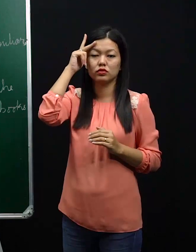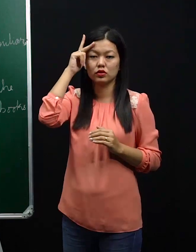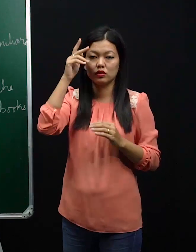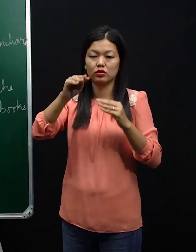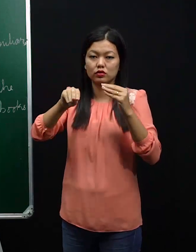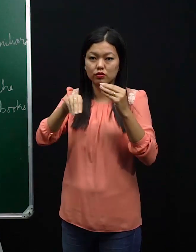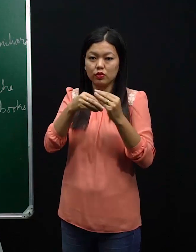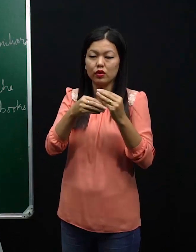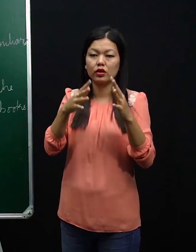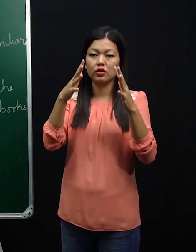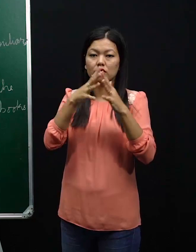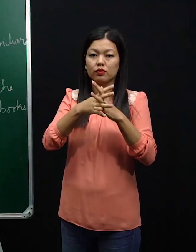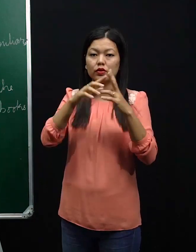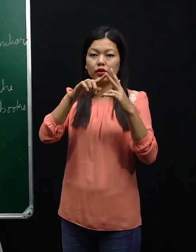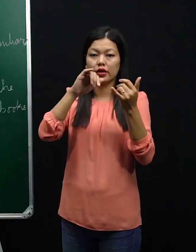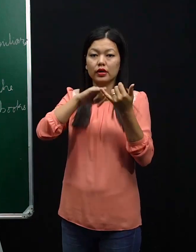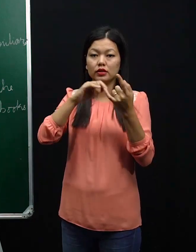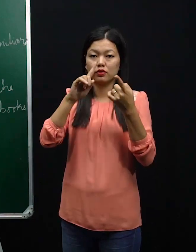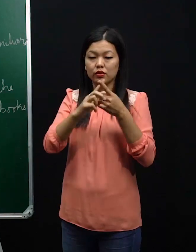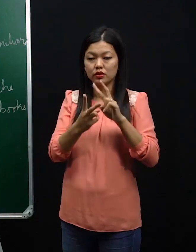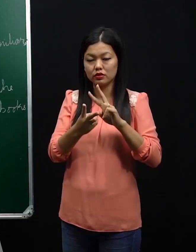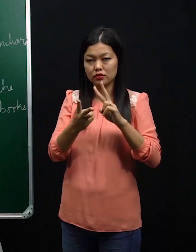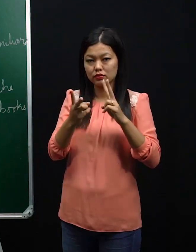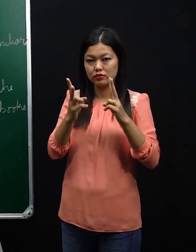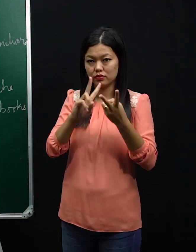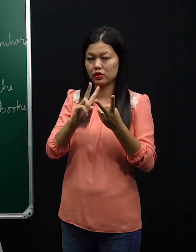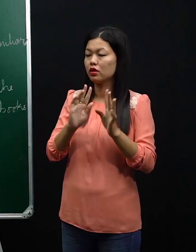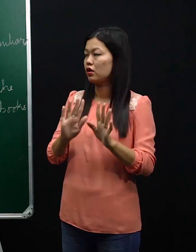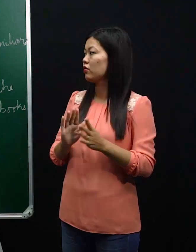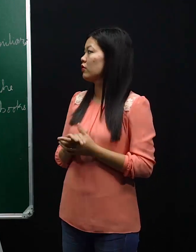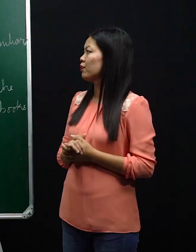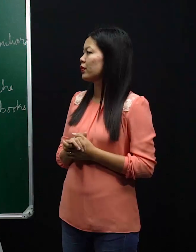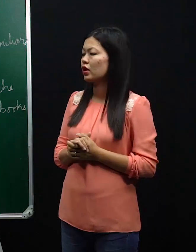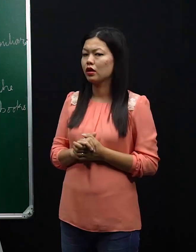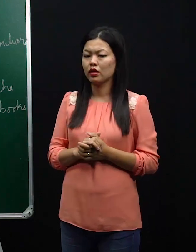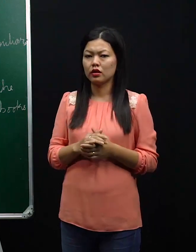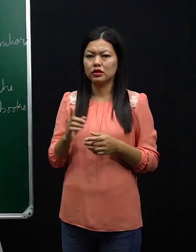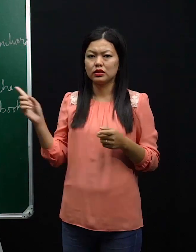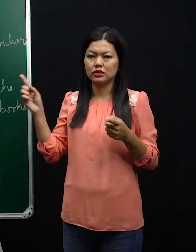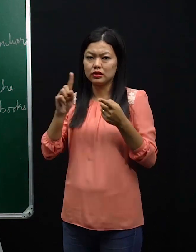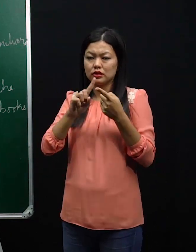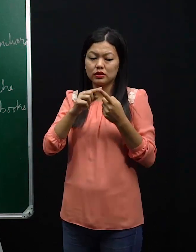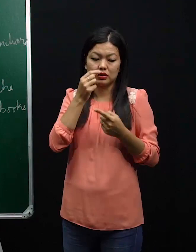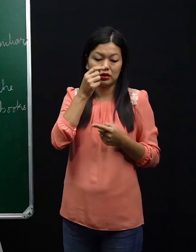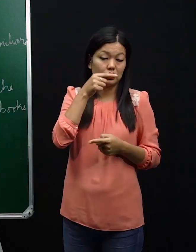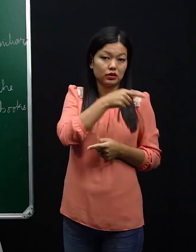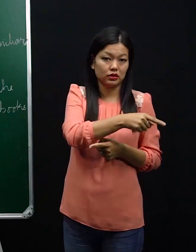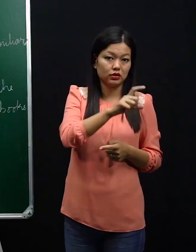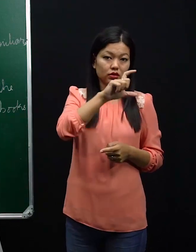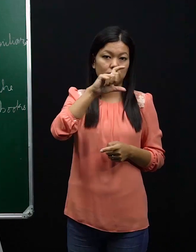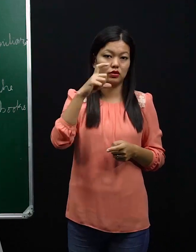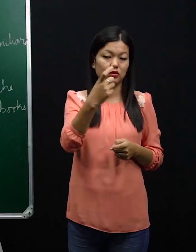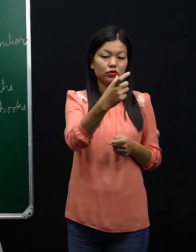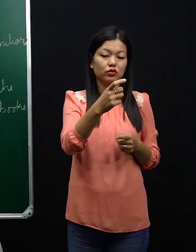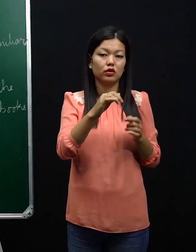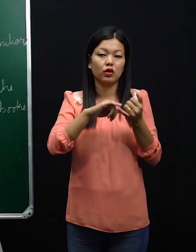in him. As I've told you in our previous classes, that he did not attend any extra or any special classes. What he